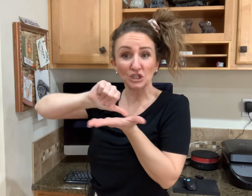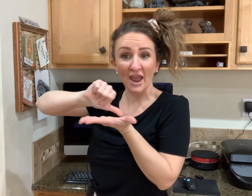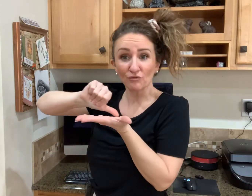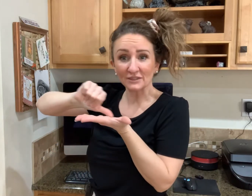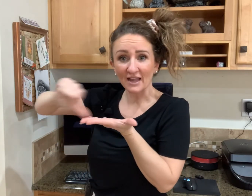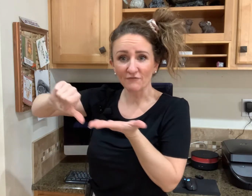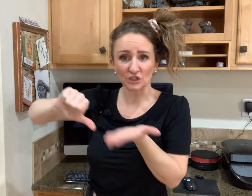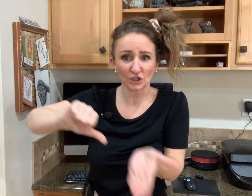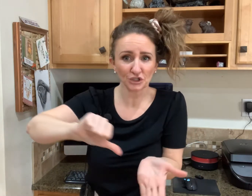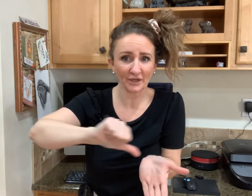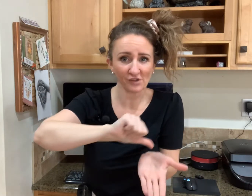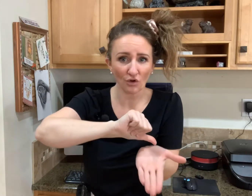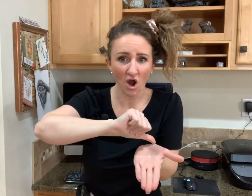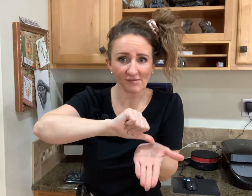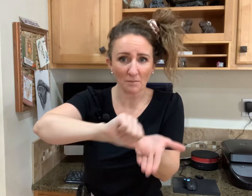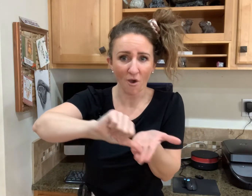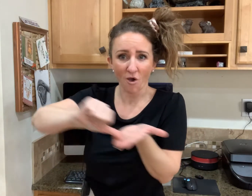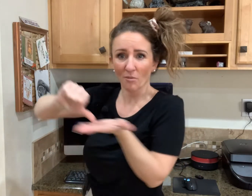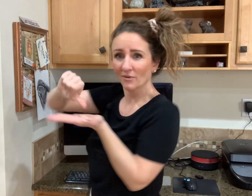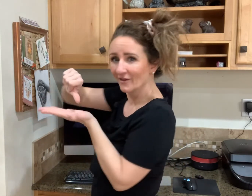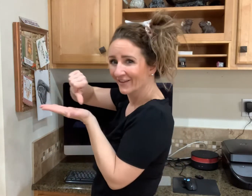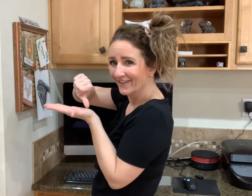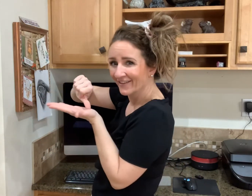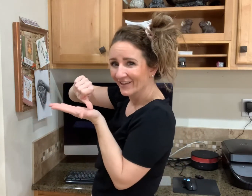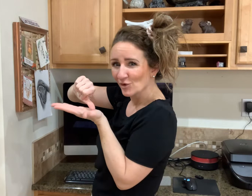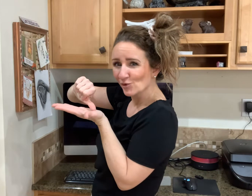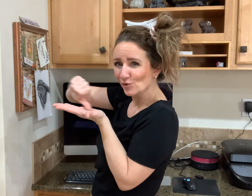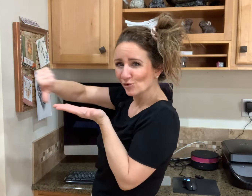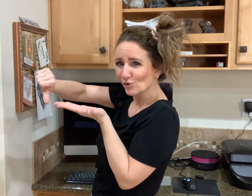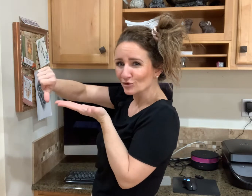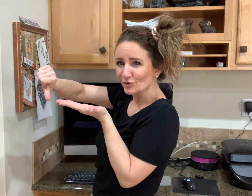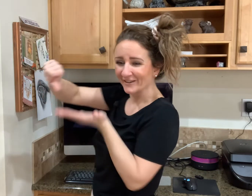general sign for surgery is across the palm. Surgery.